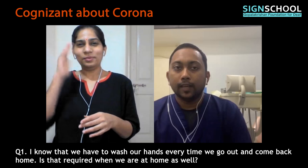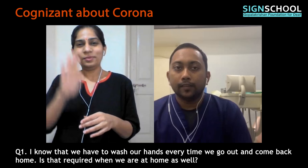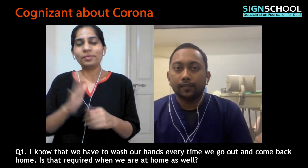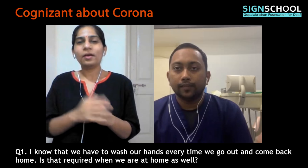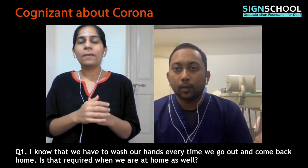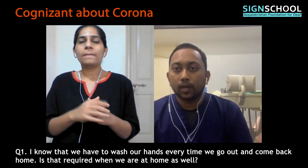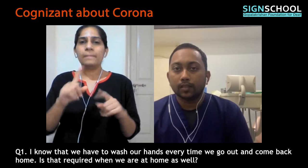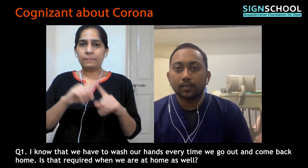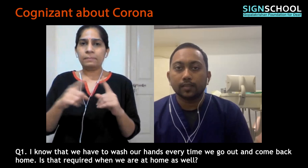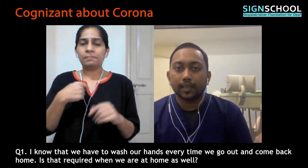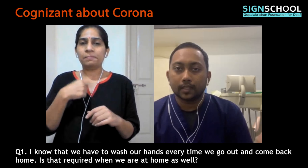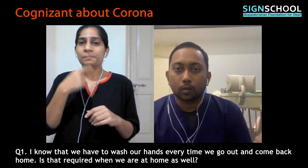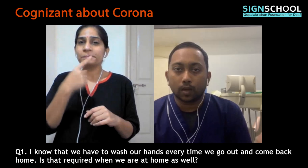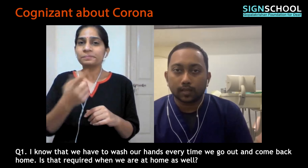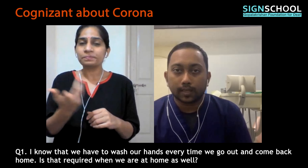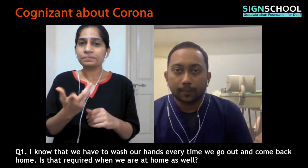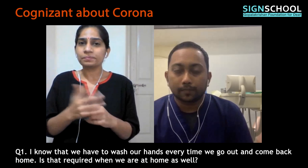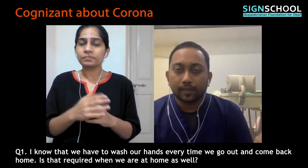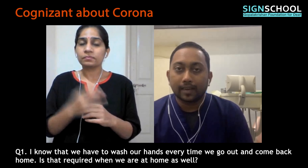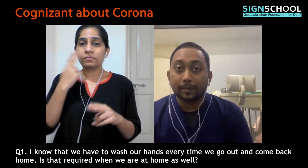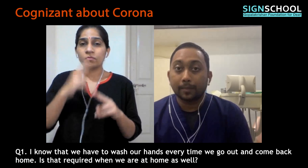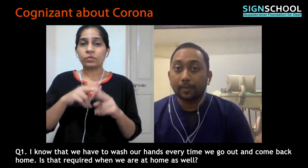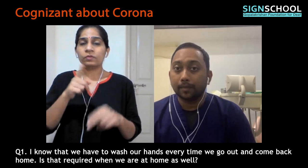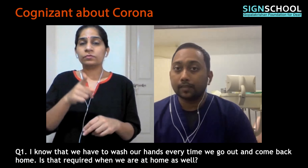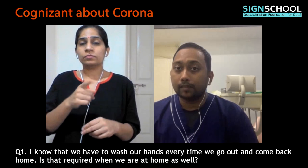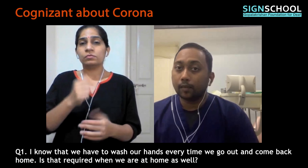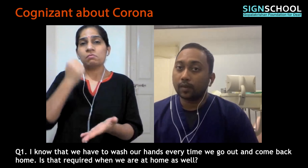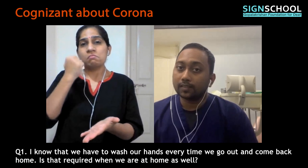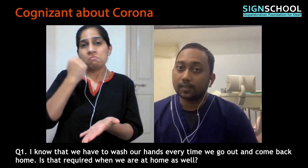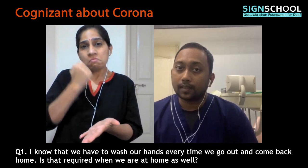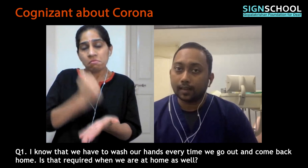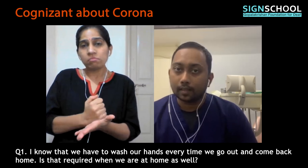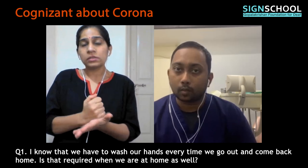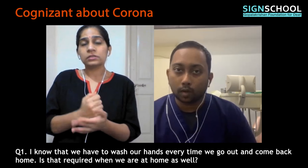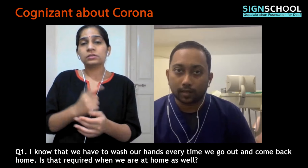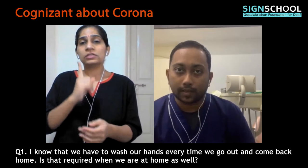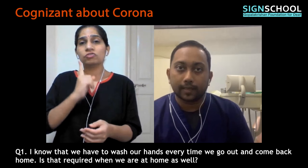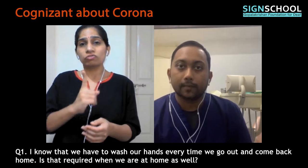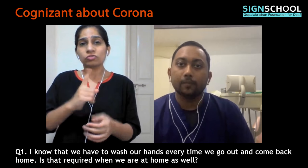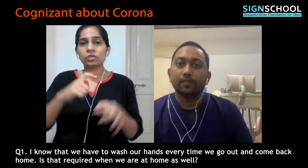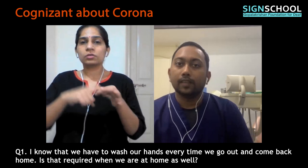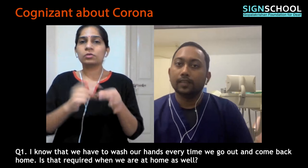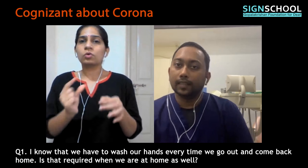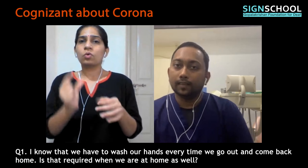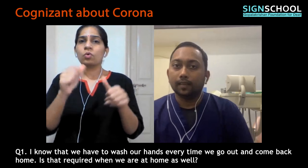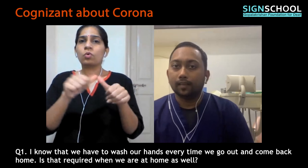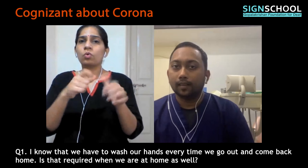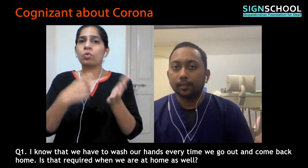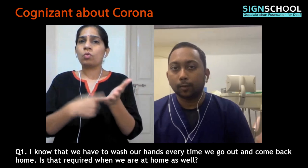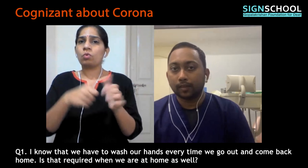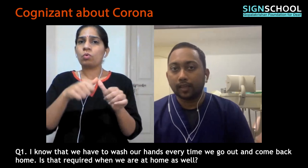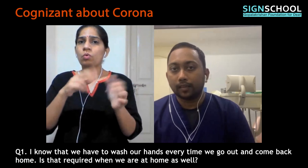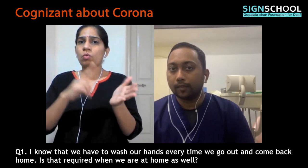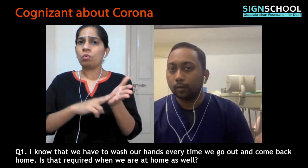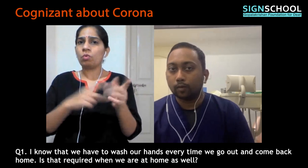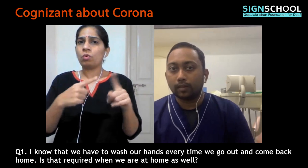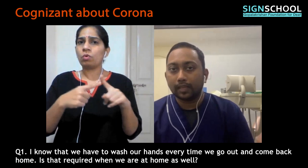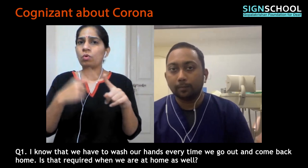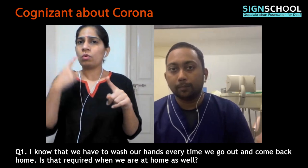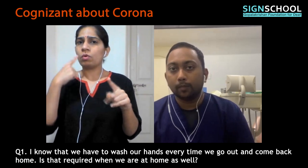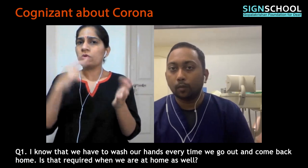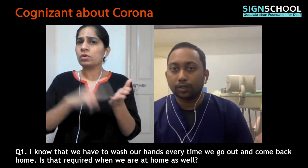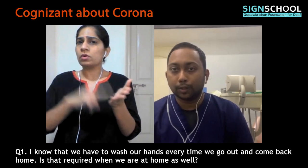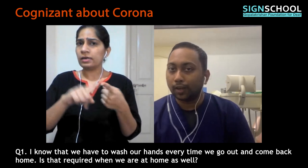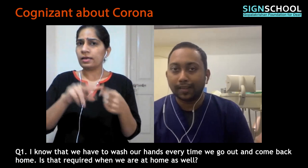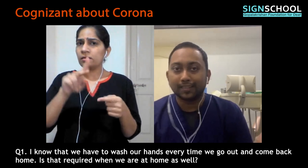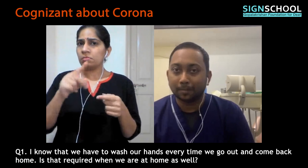this. If you are in strict quarantine, I repeat myself, if you are in strict quarantine, then it's okay if you don't